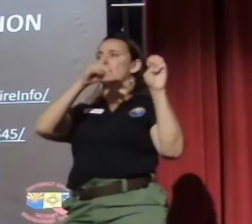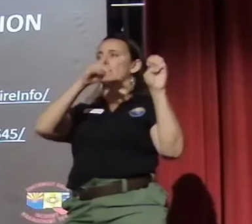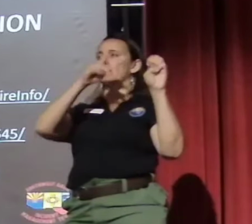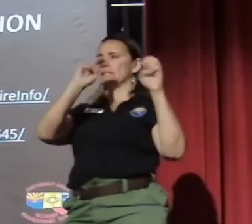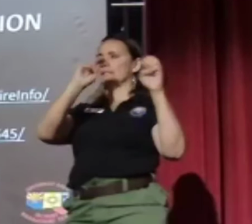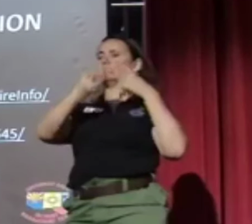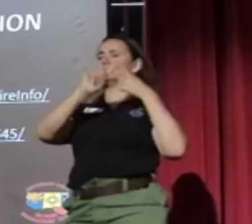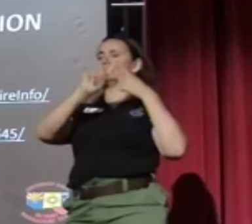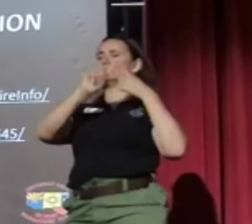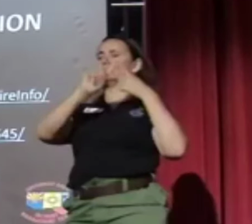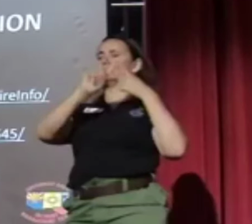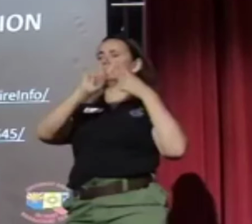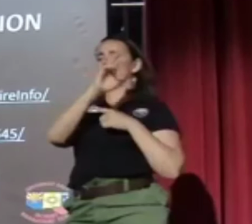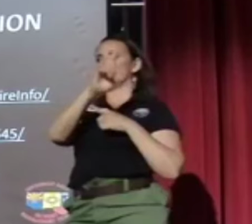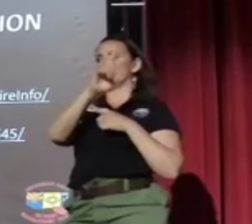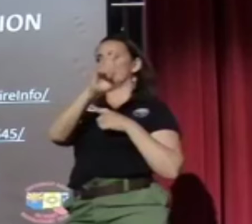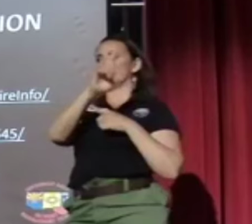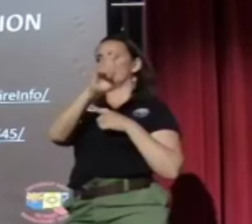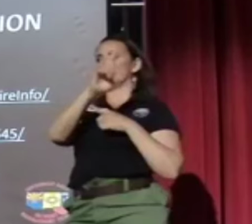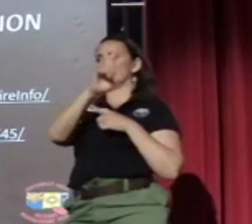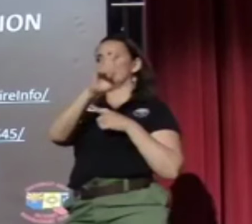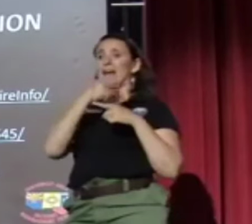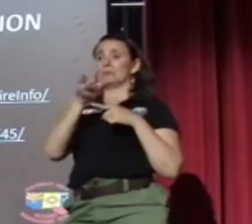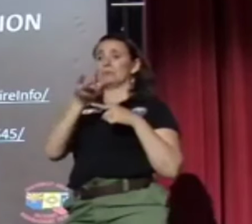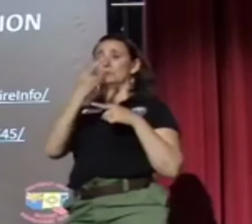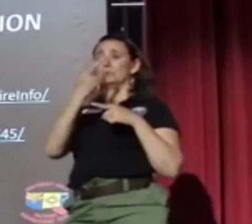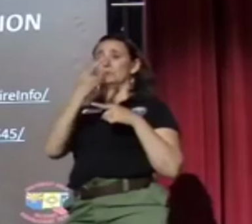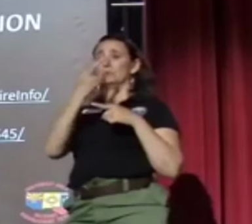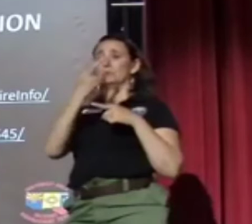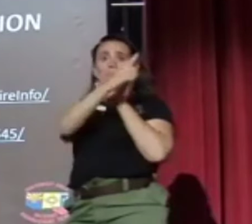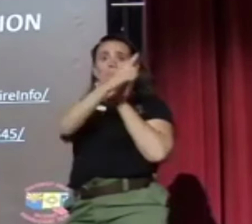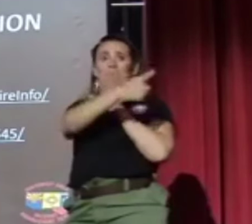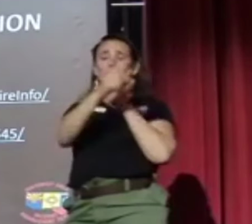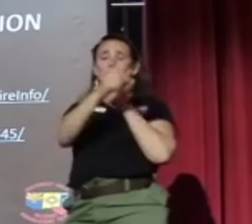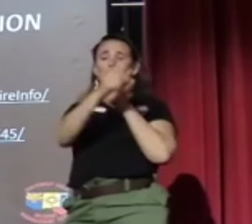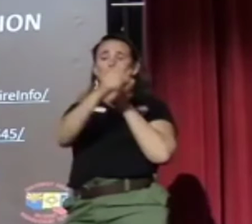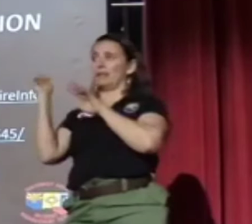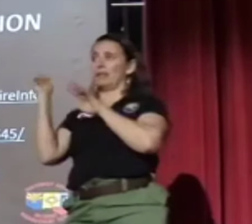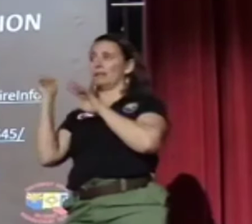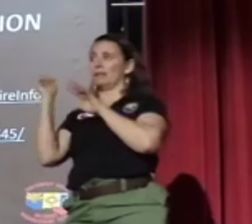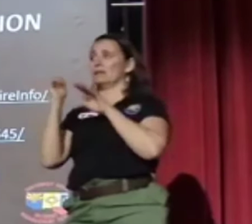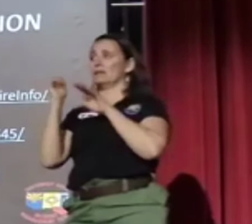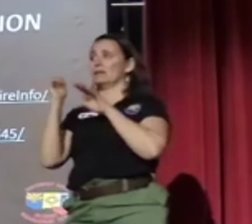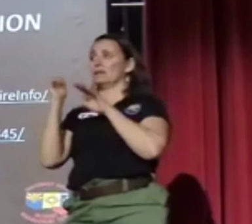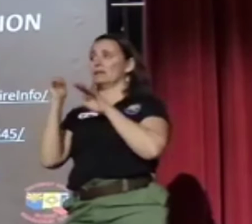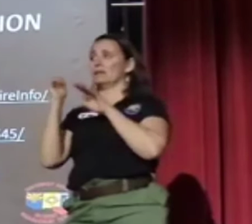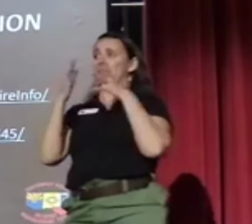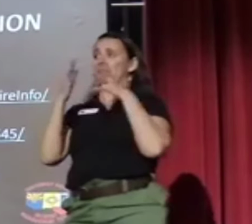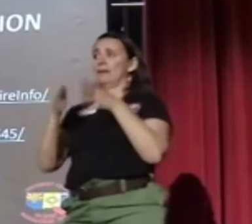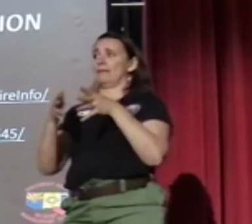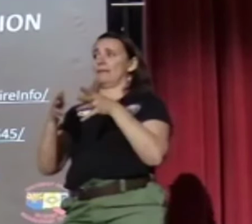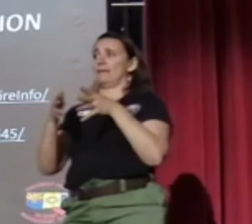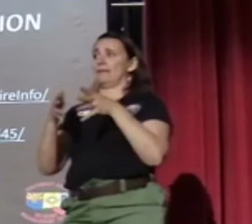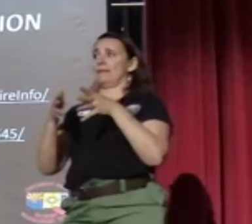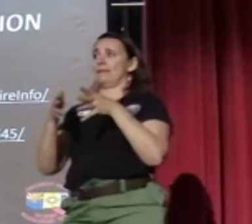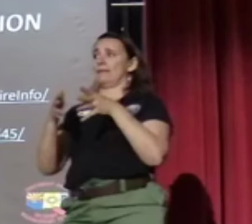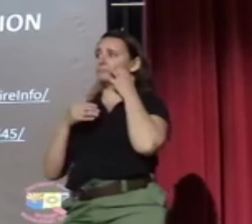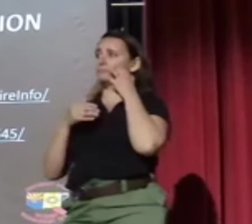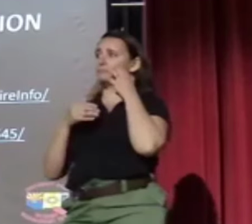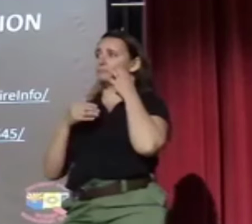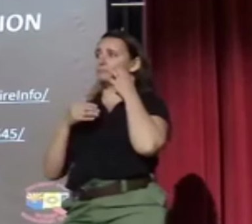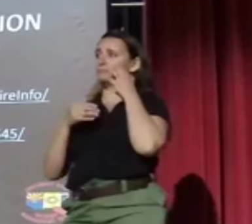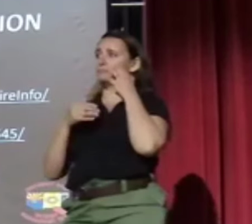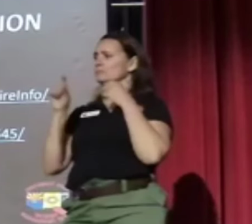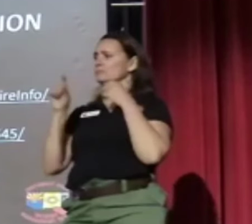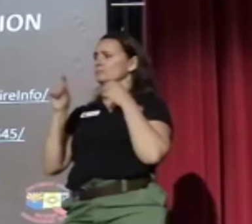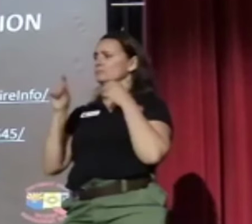Erie. So we have our 2 exit routes are now closed. We only have one left. My question is to the city of Payson,